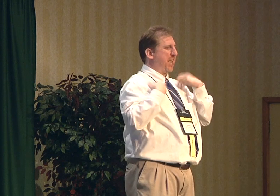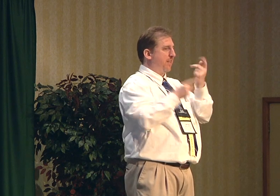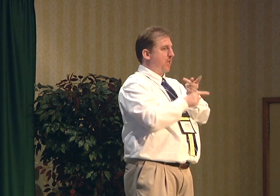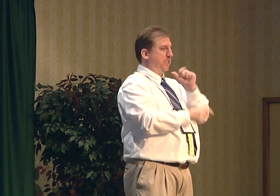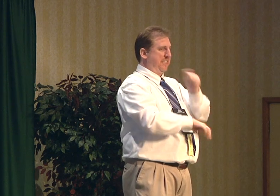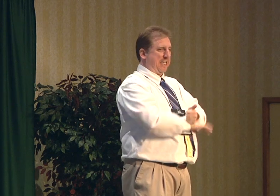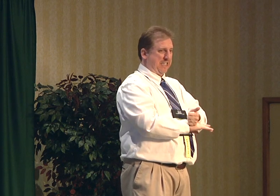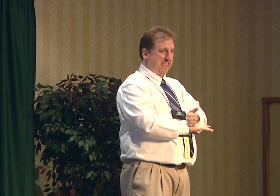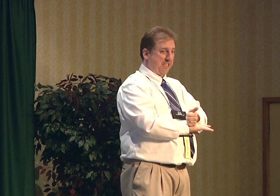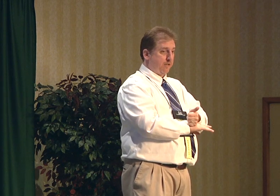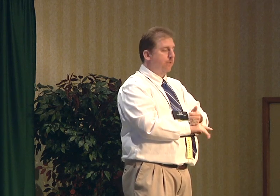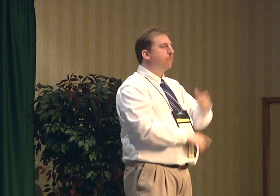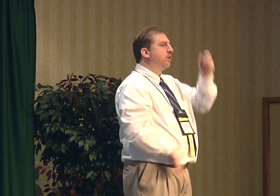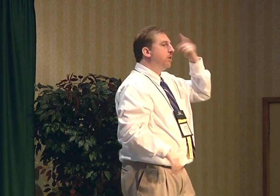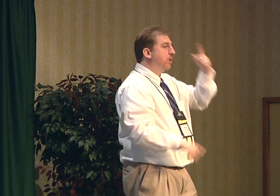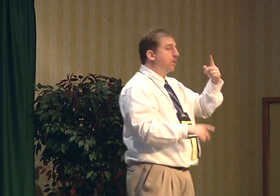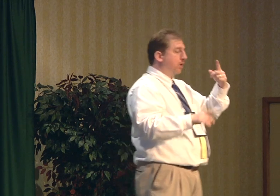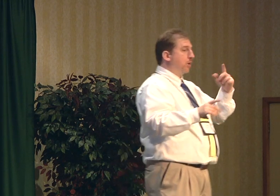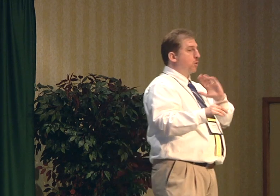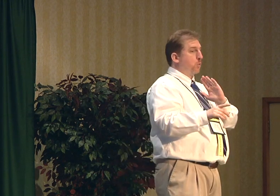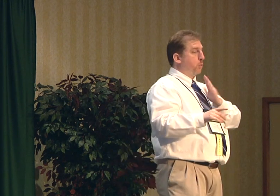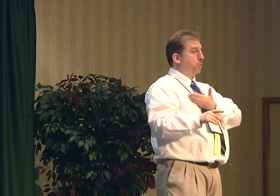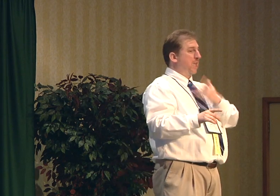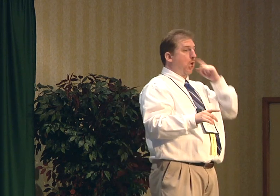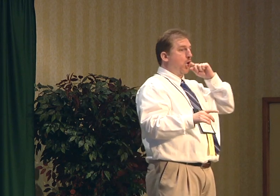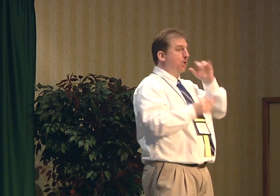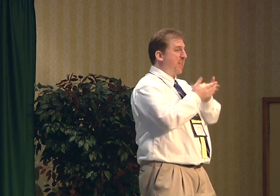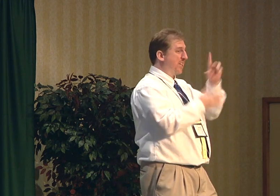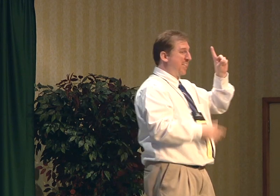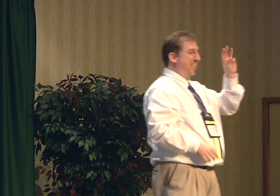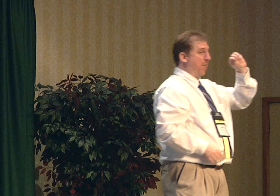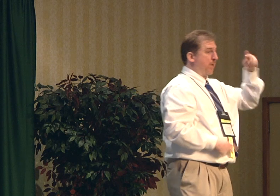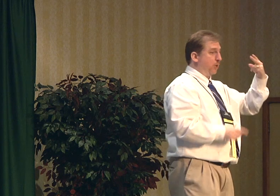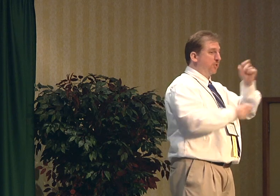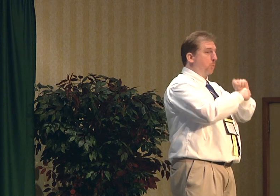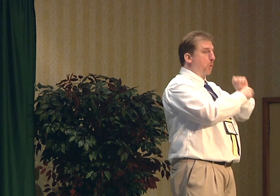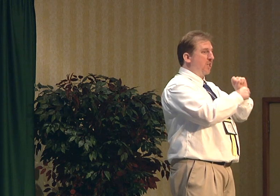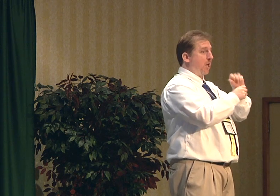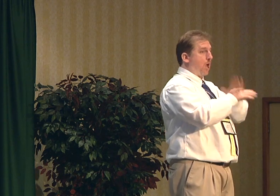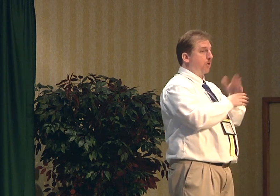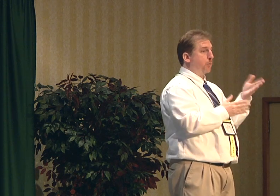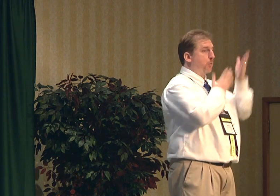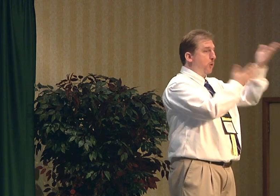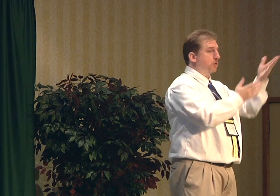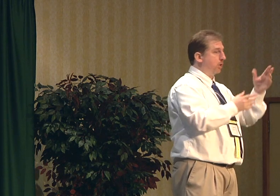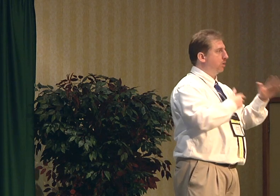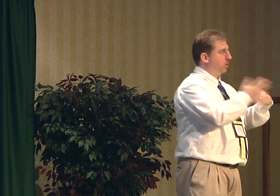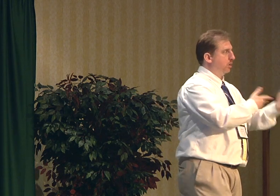before the interpreter goes into the healthcare setting to work. We heard that DMH is working